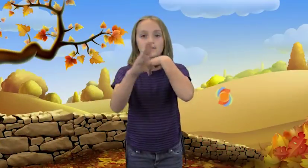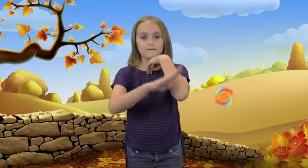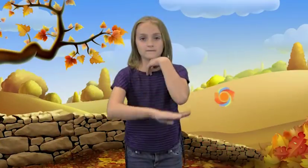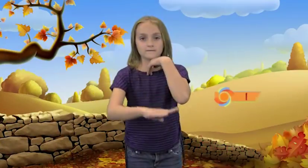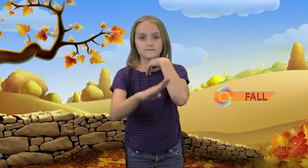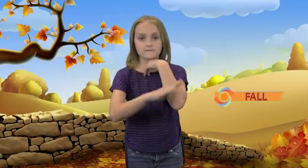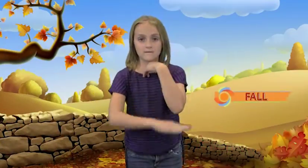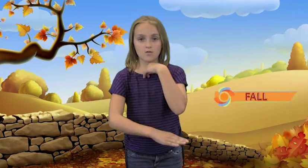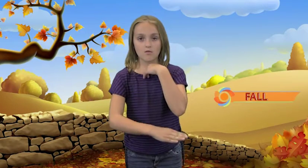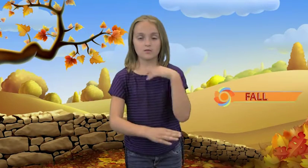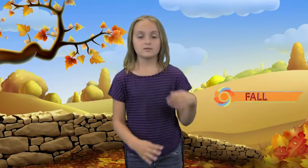Fall.